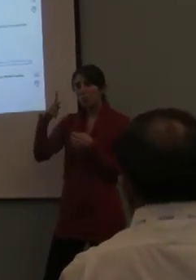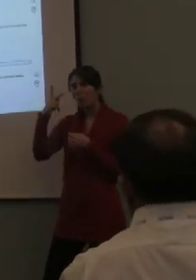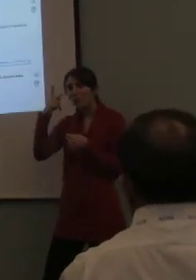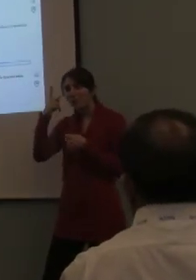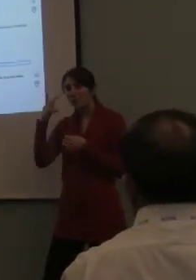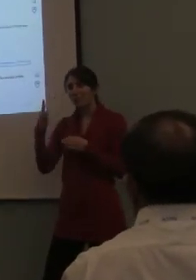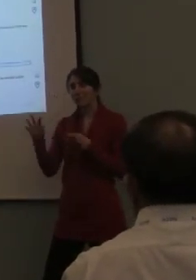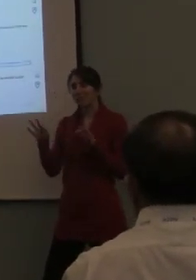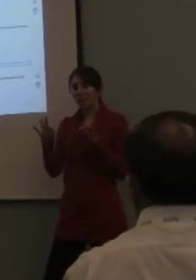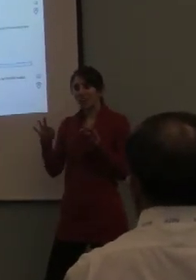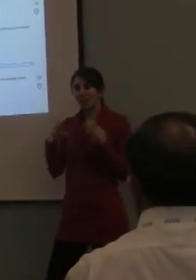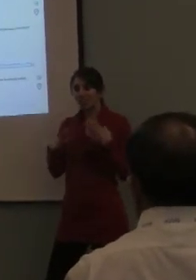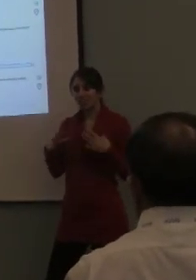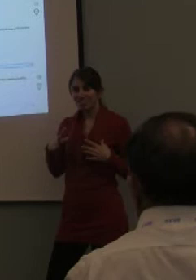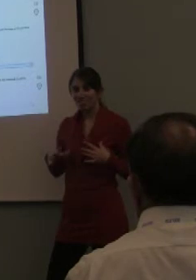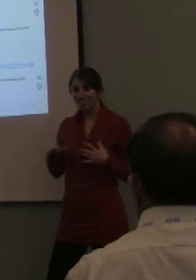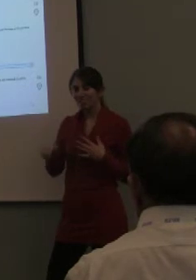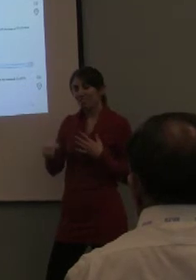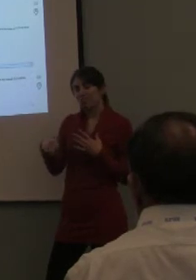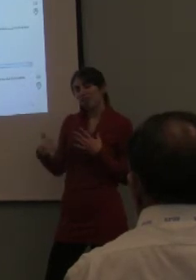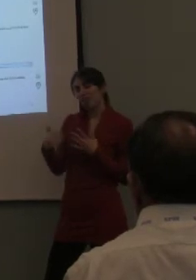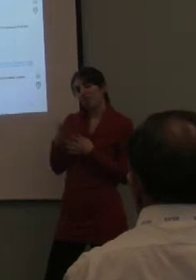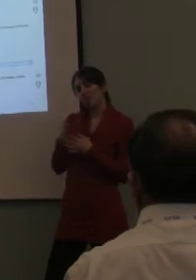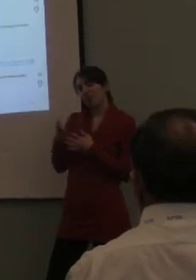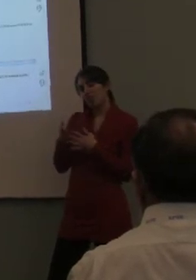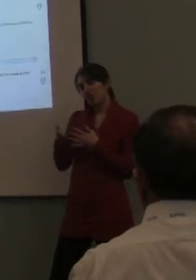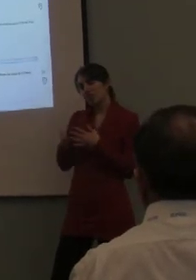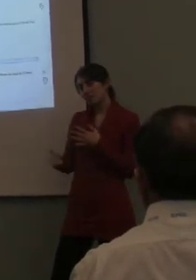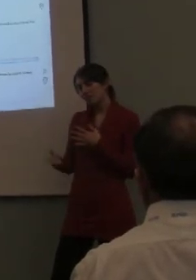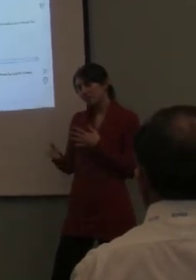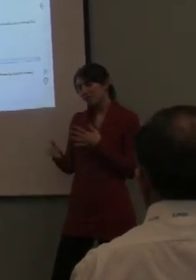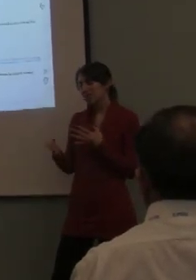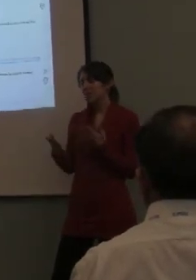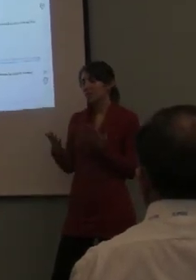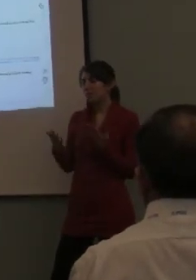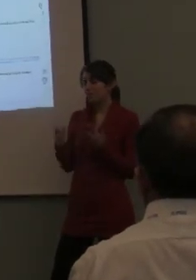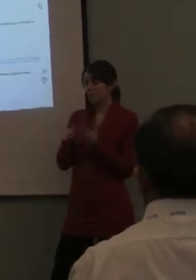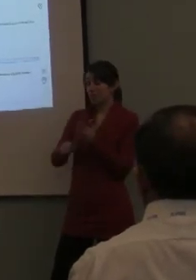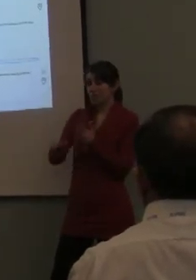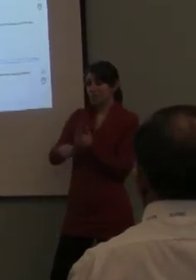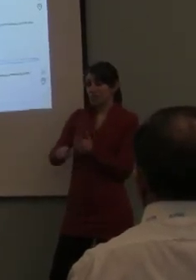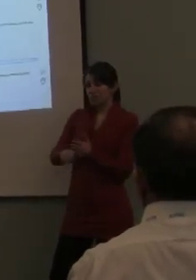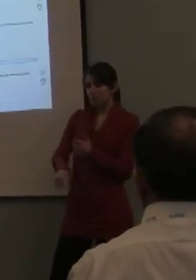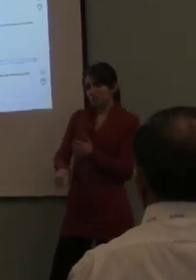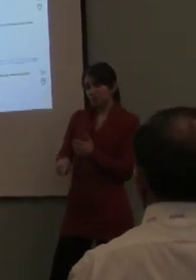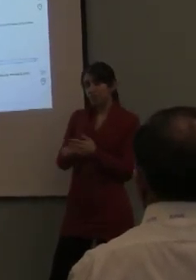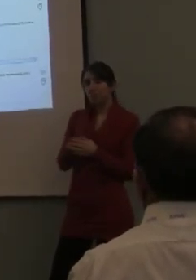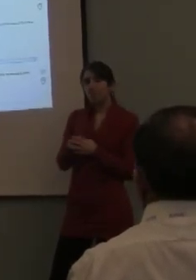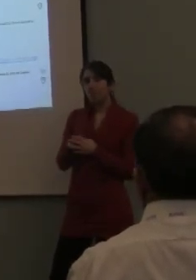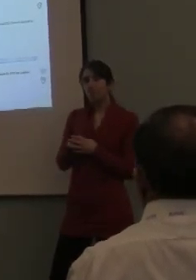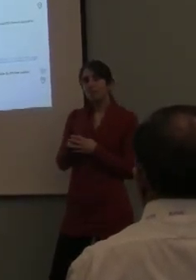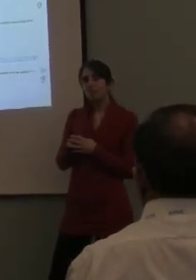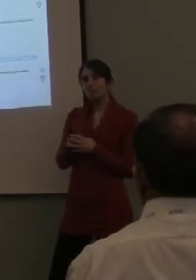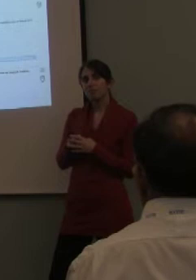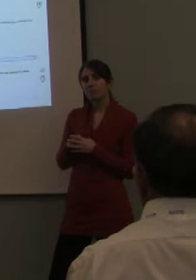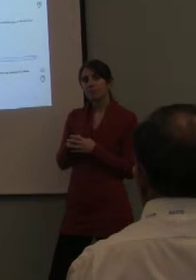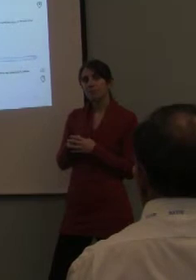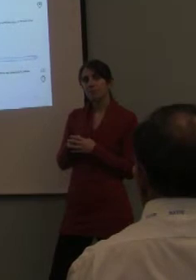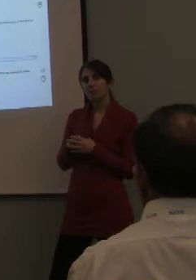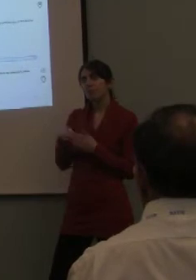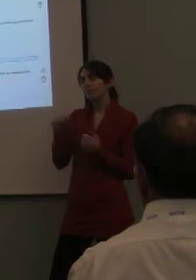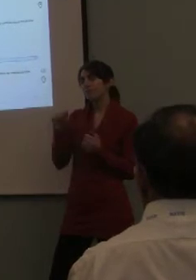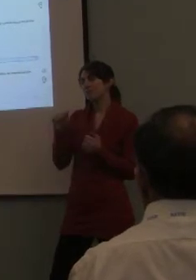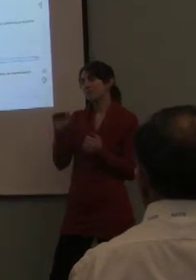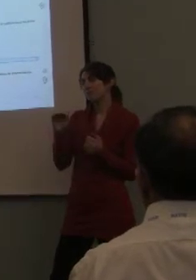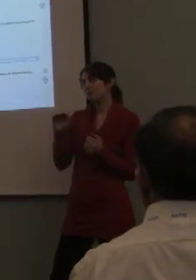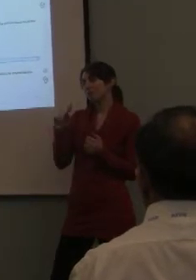fashion, and other areas of scrutiny, of investigation come into play, then